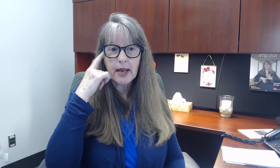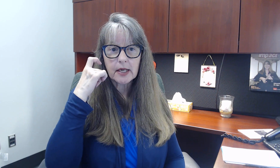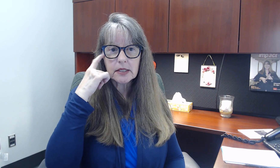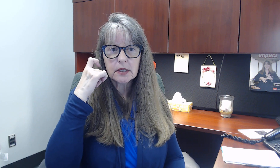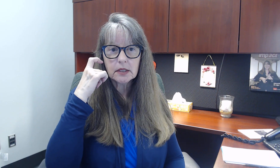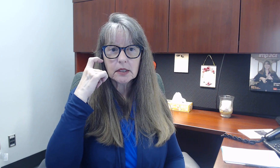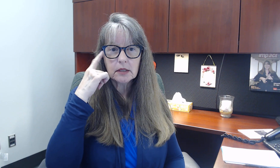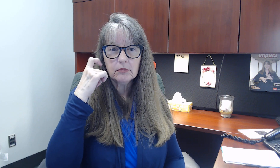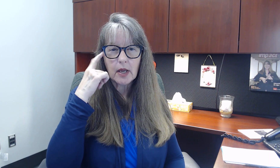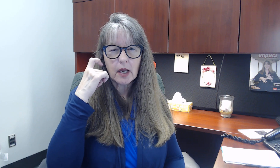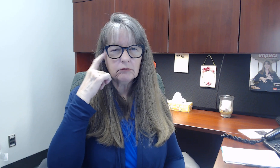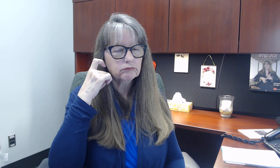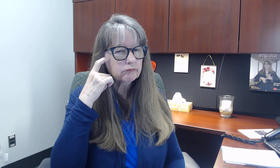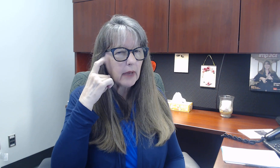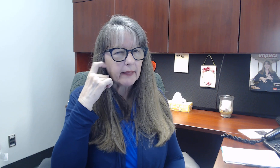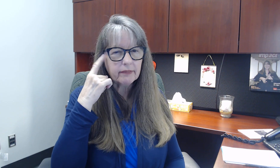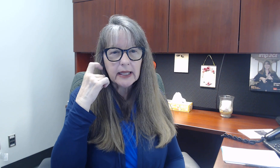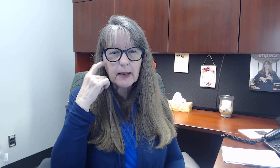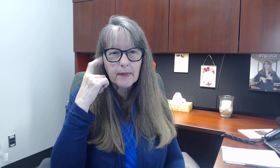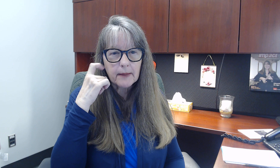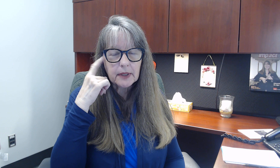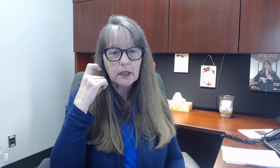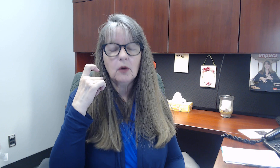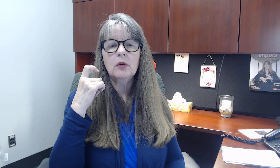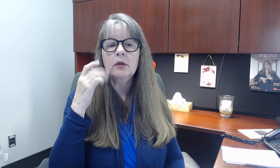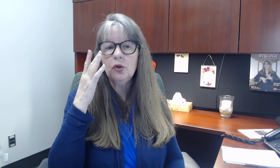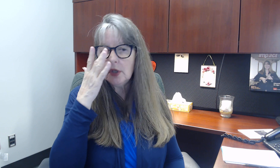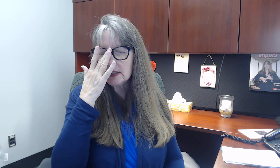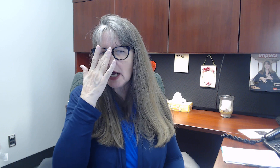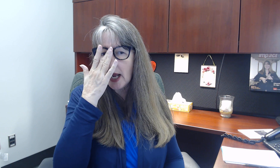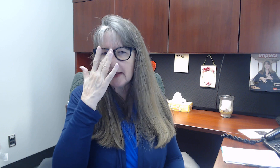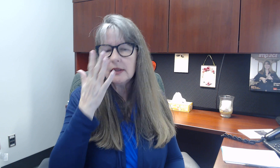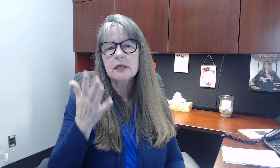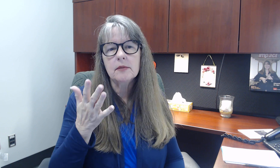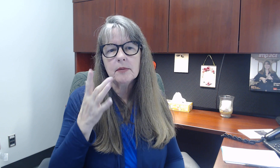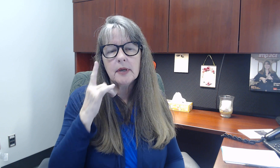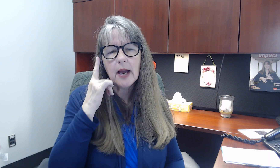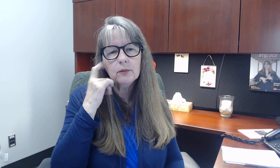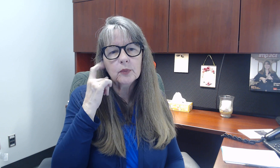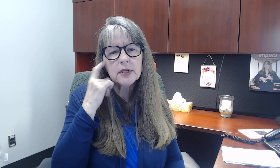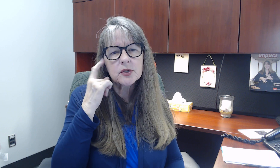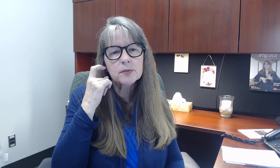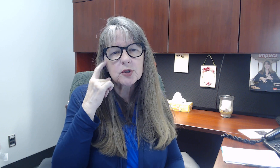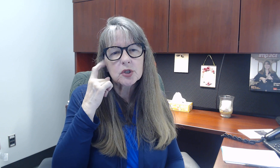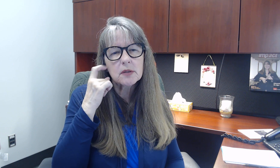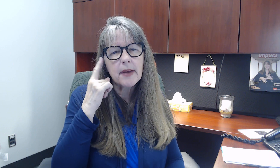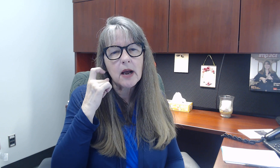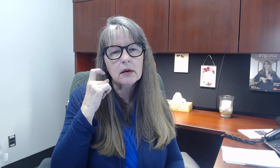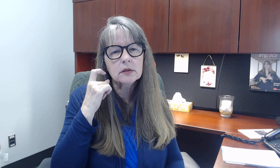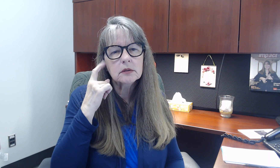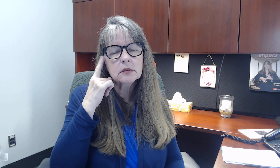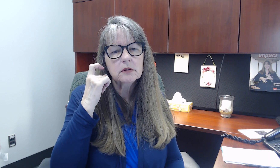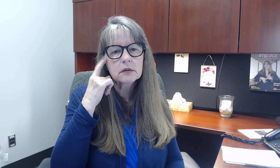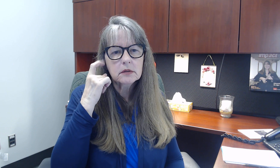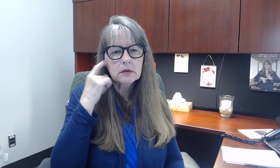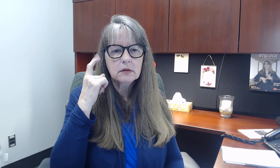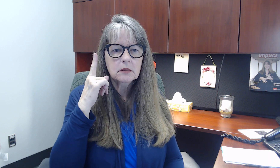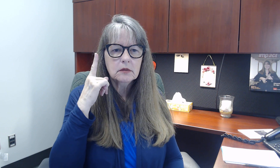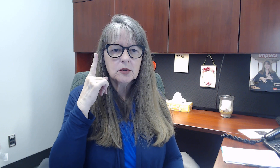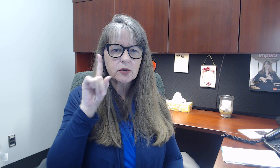Suspect. I think it might be, it's not I think something, but I'm really suspicious about. Starts out with